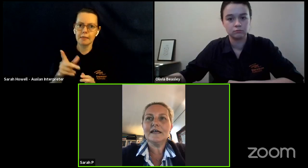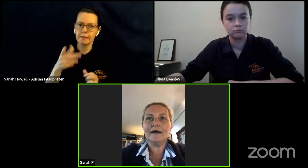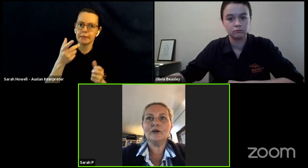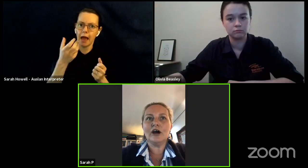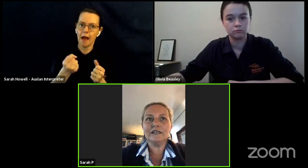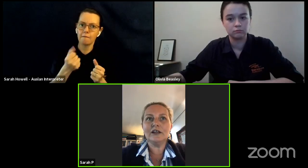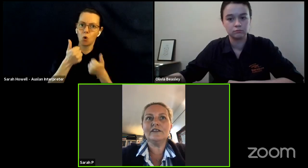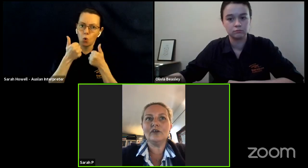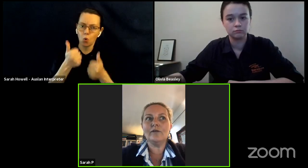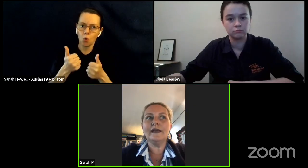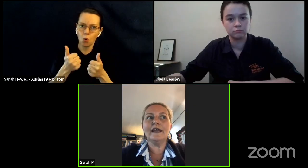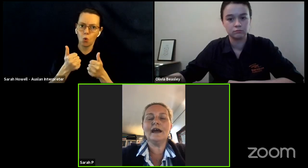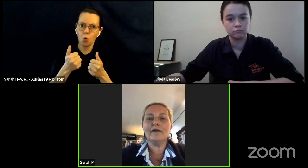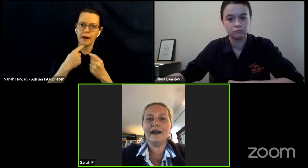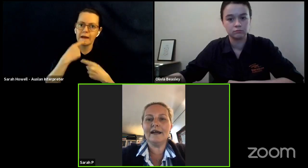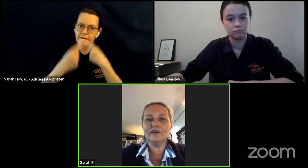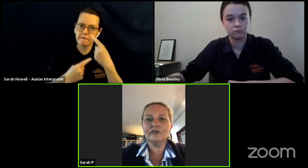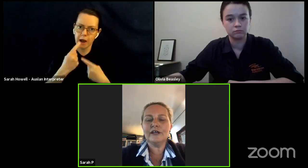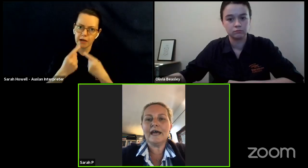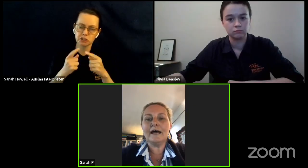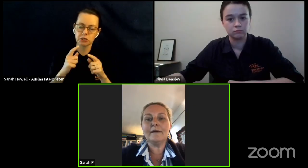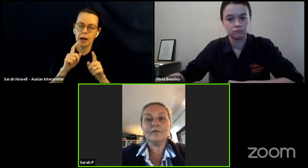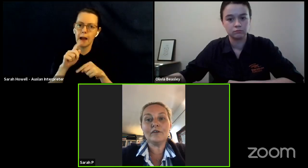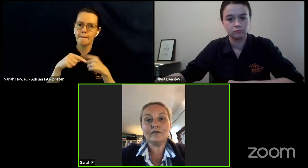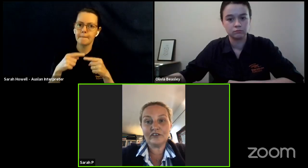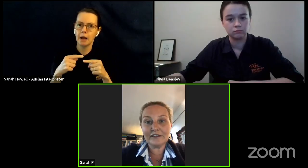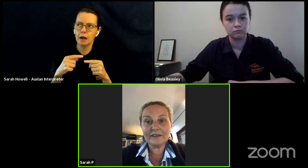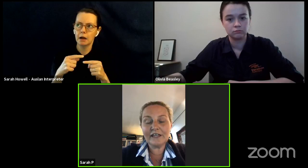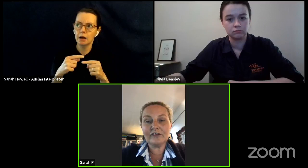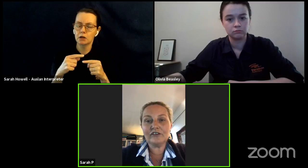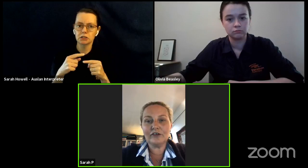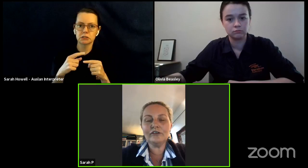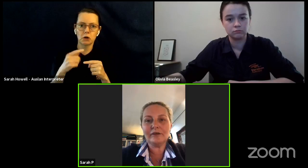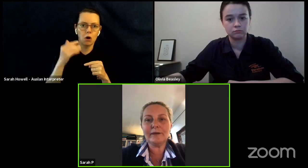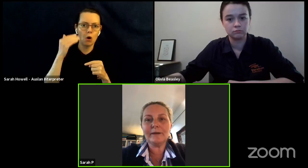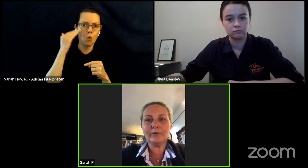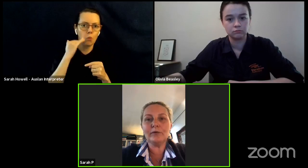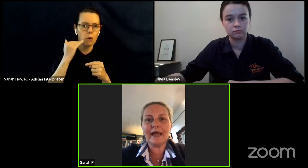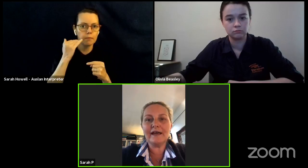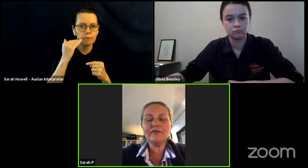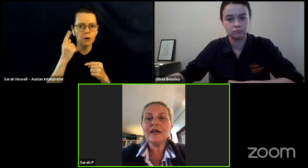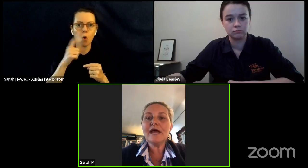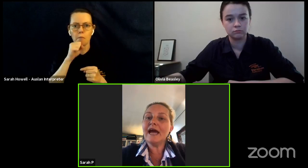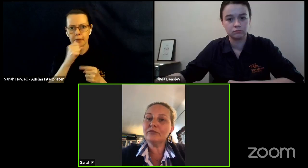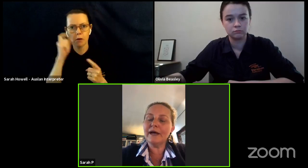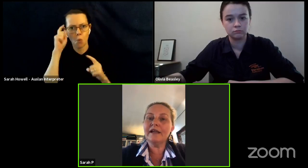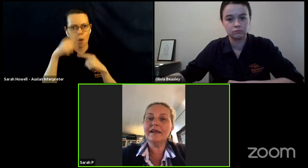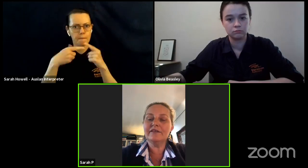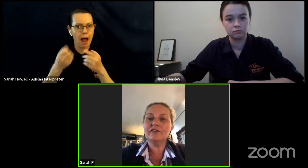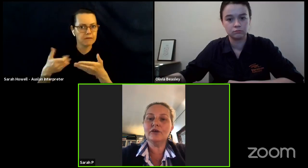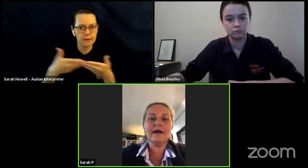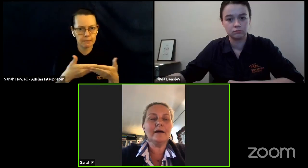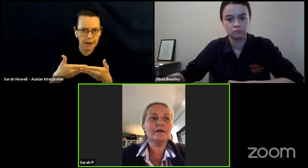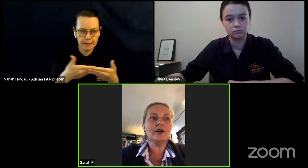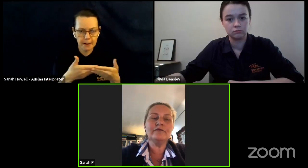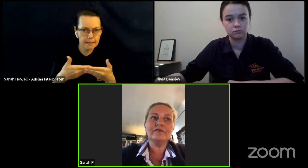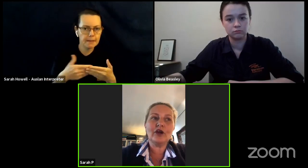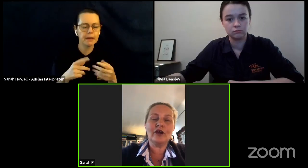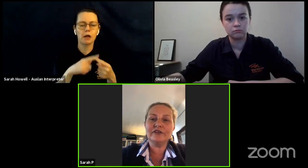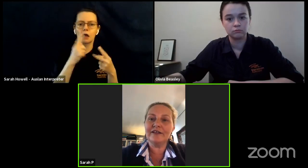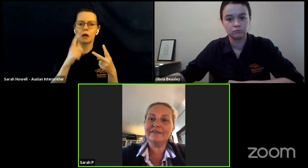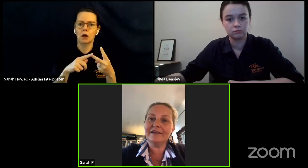excellent guidelines on there around fertility concerns that people will have, as well as, you